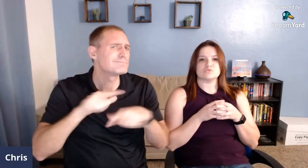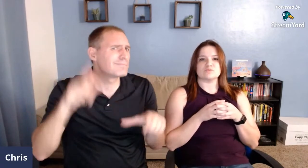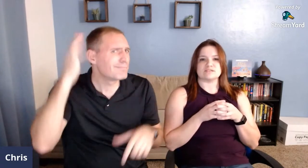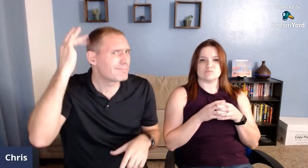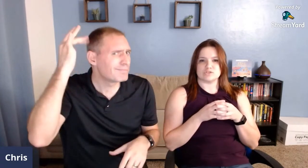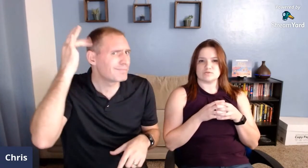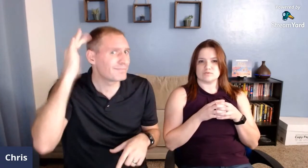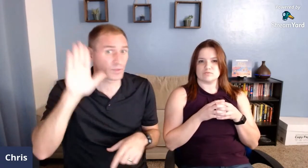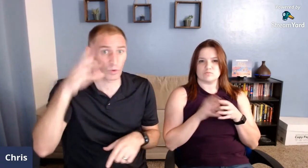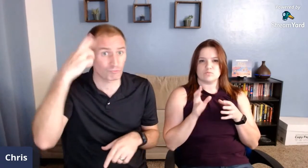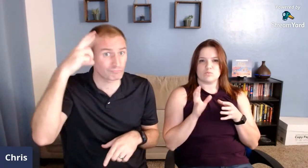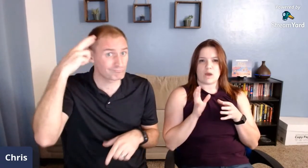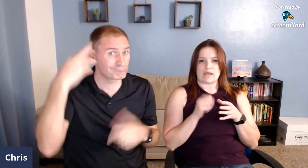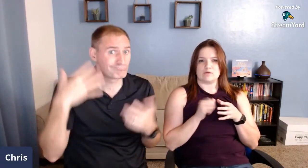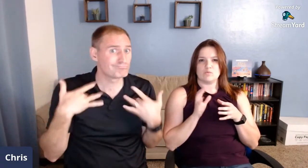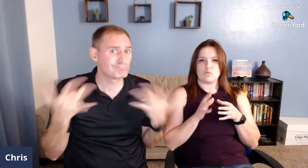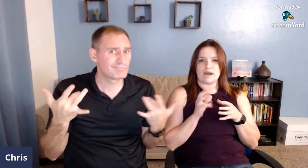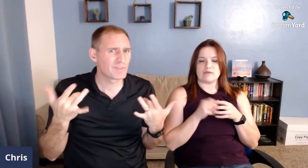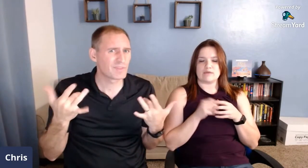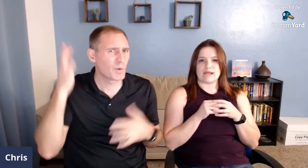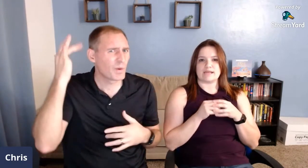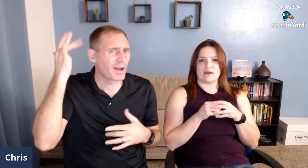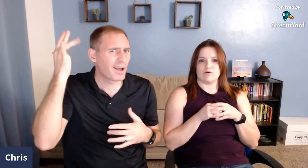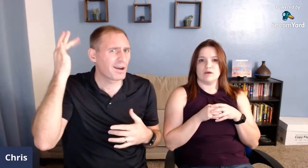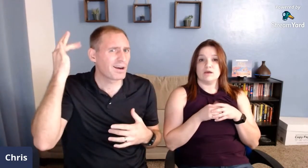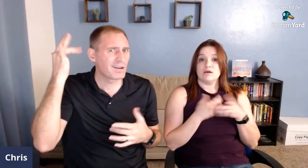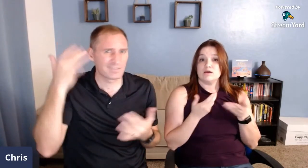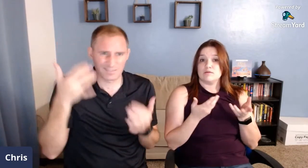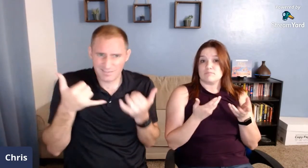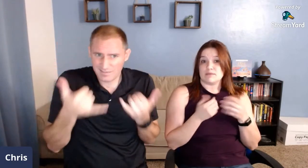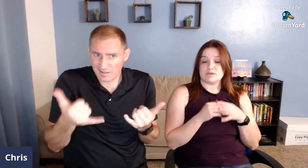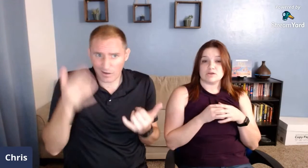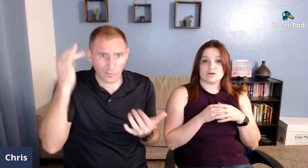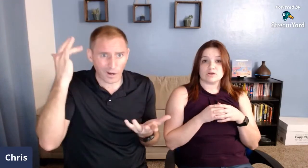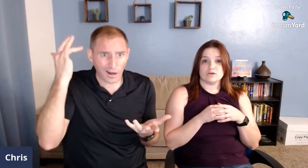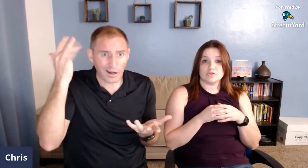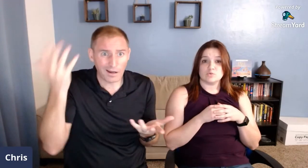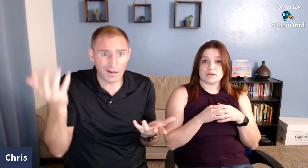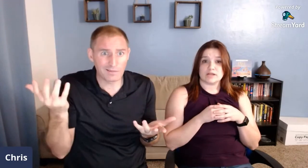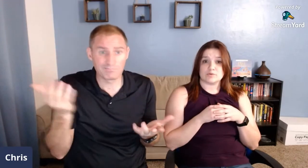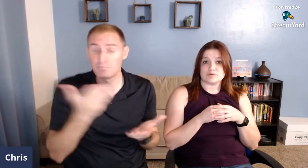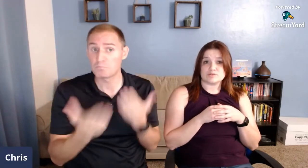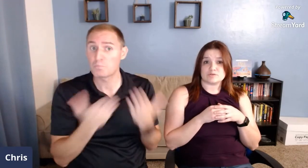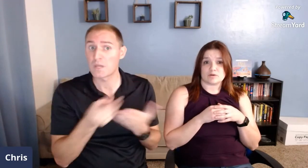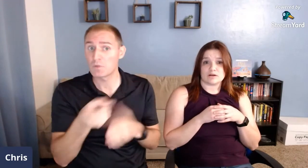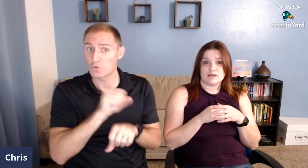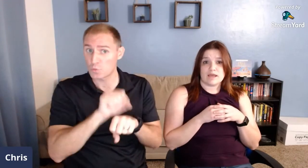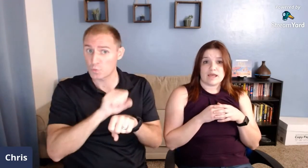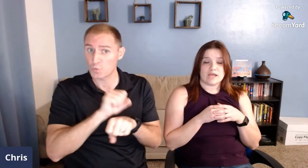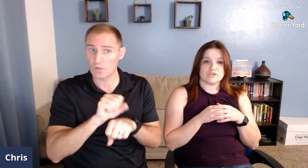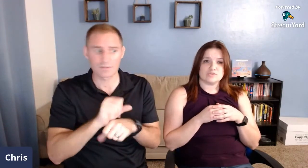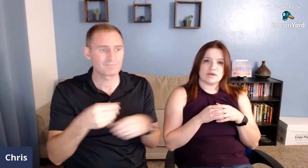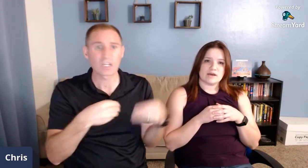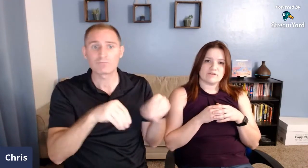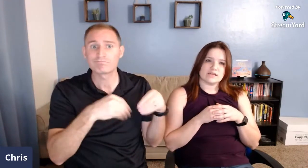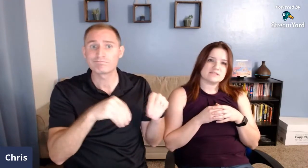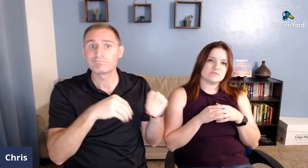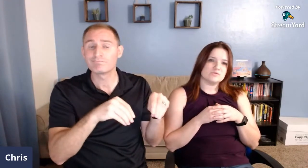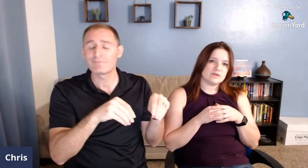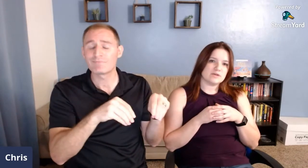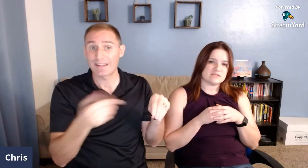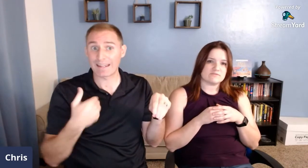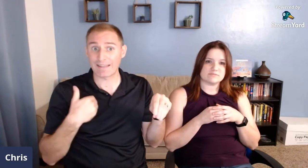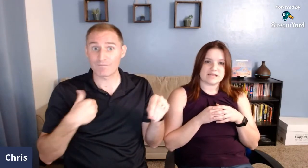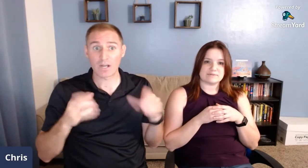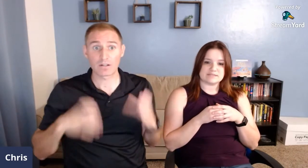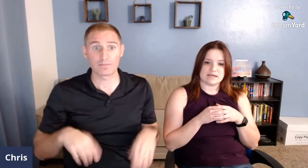your reason? What's your why? Why right now? Maybe you work at a grocery store and you have a customer